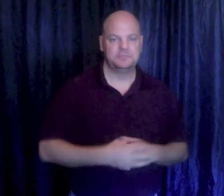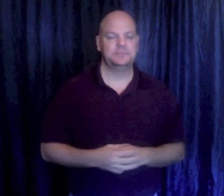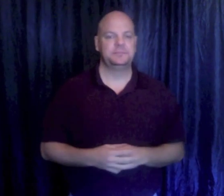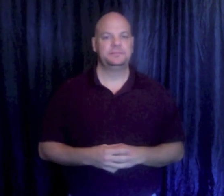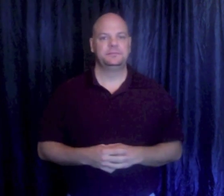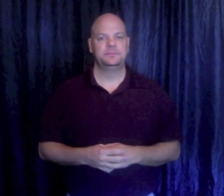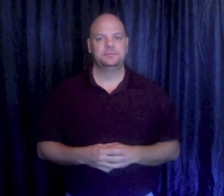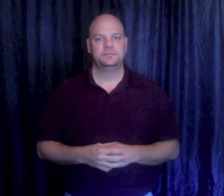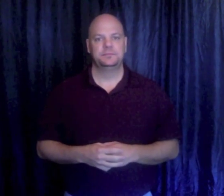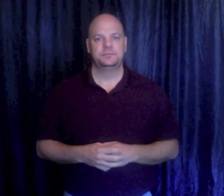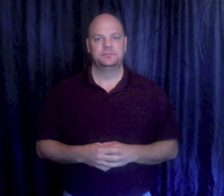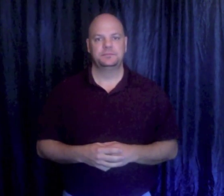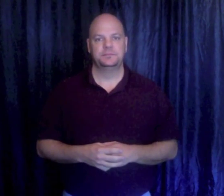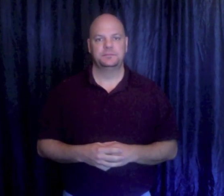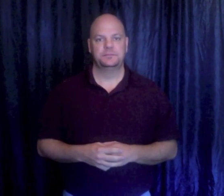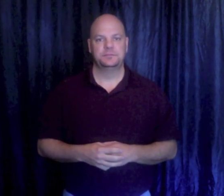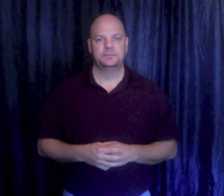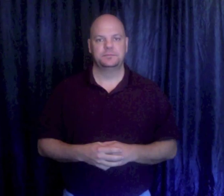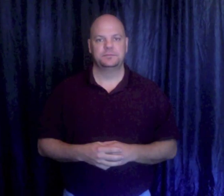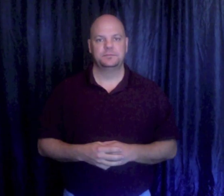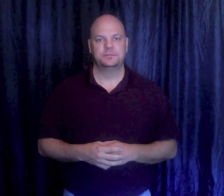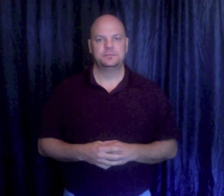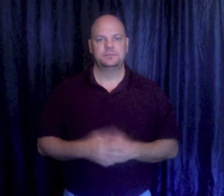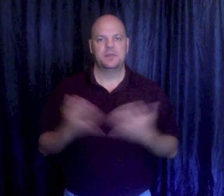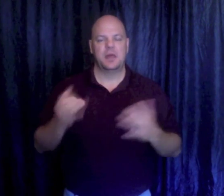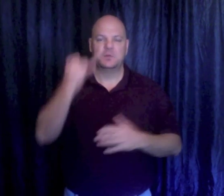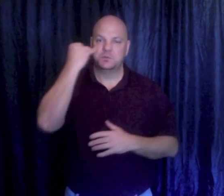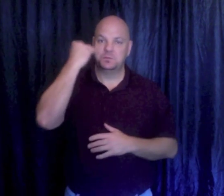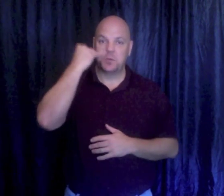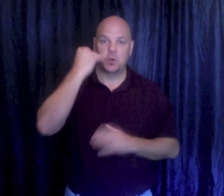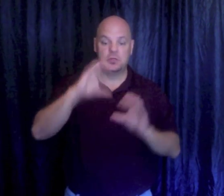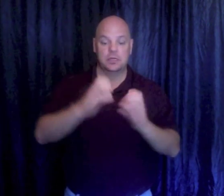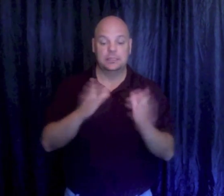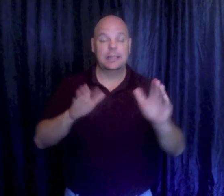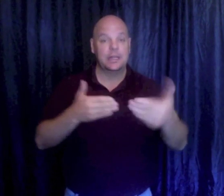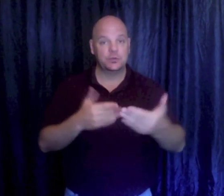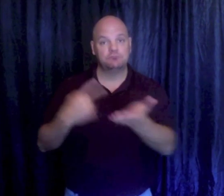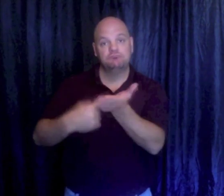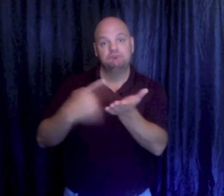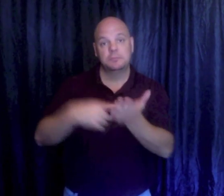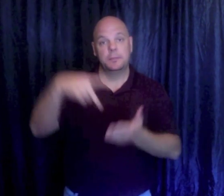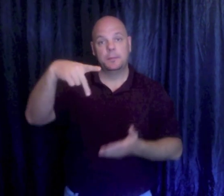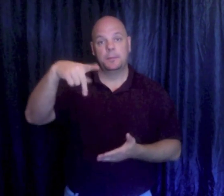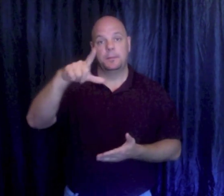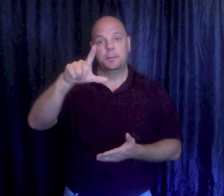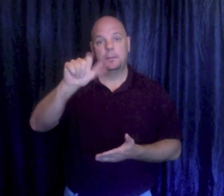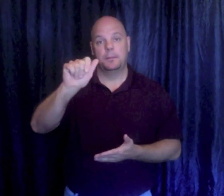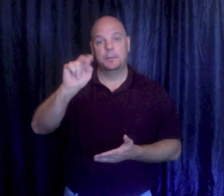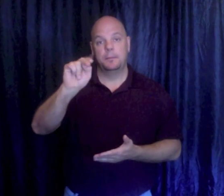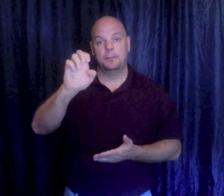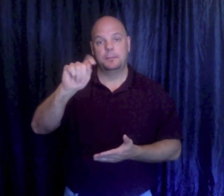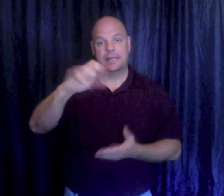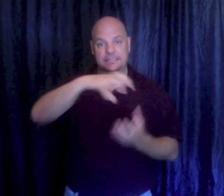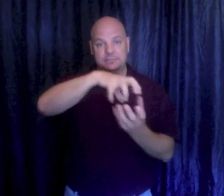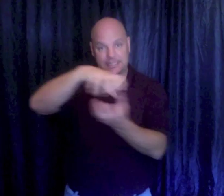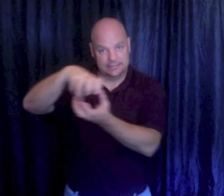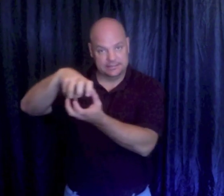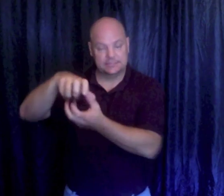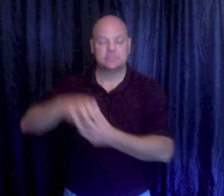Let's say it's a classroom and it's a planet. They're reviewing planets. So the classes learn about it, and so the teacher